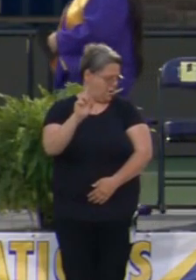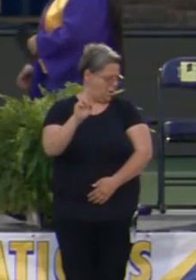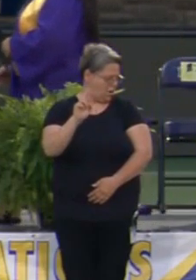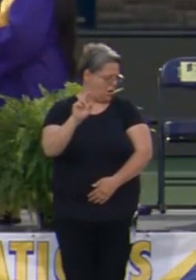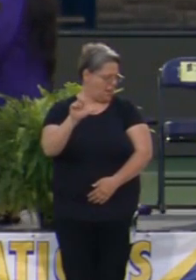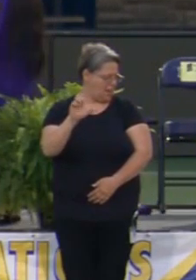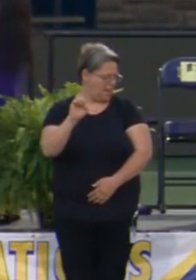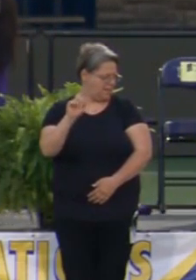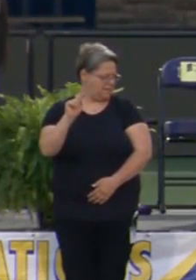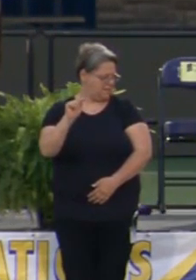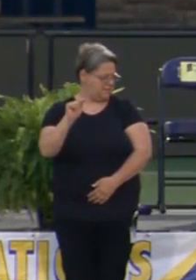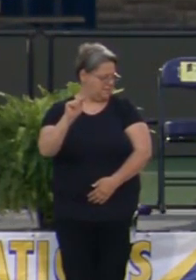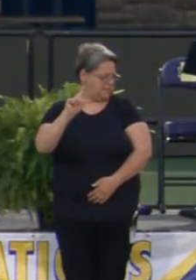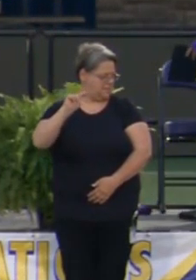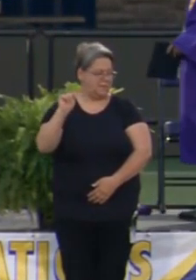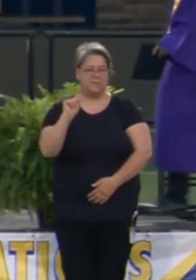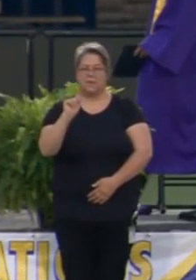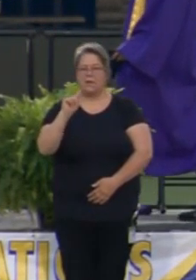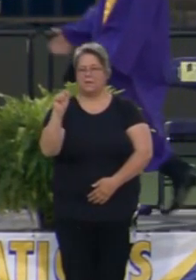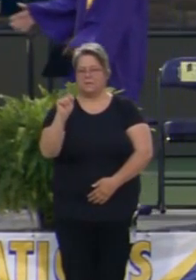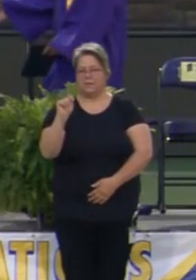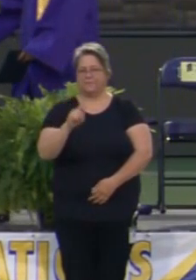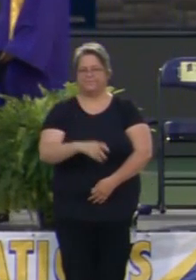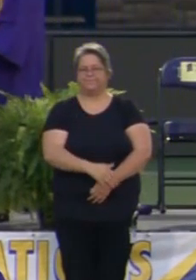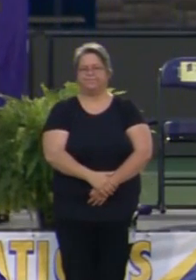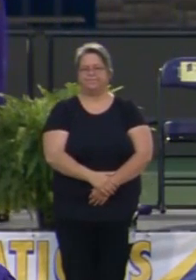Arlette Klawex Toski.